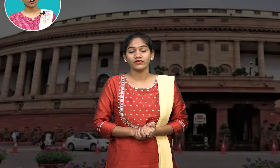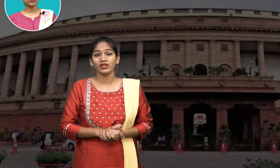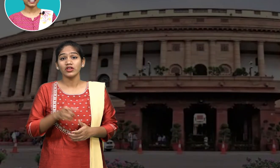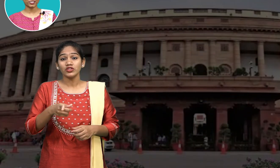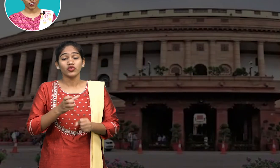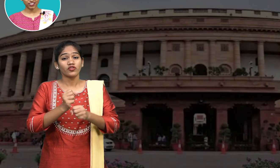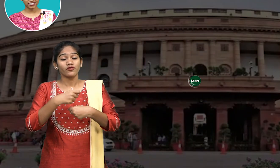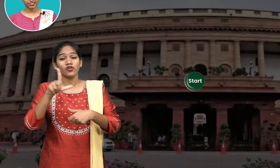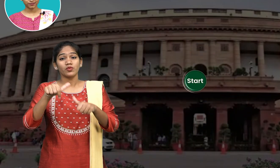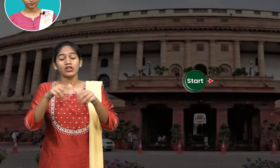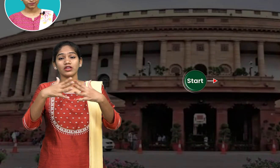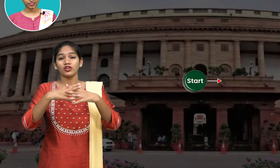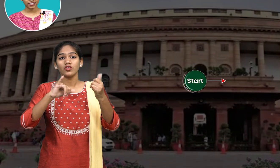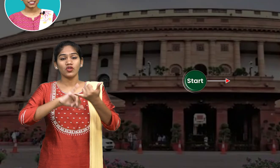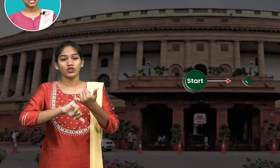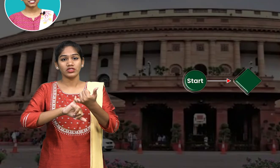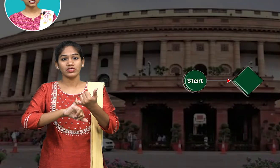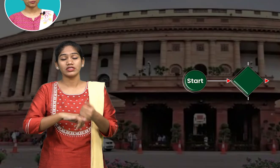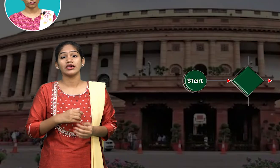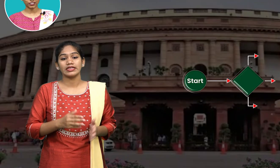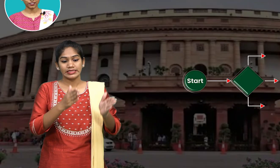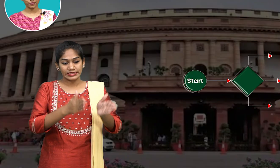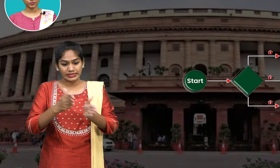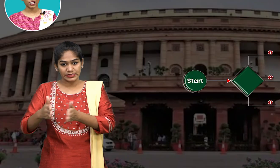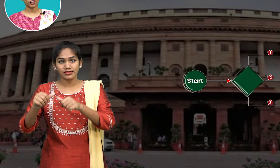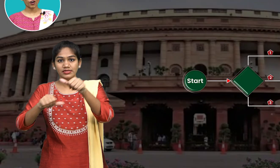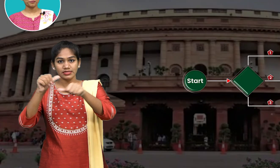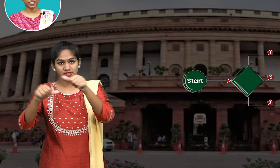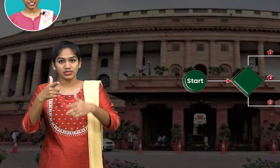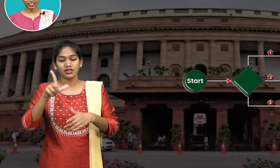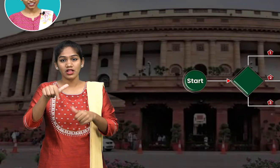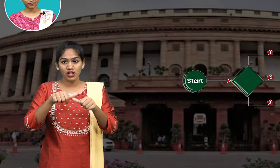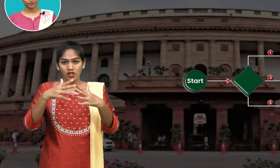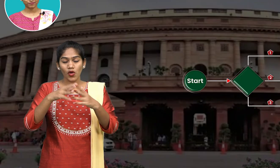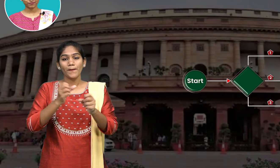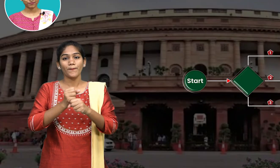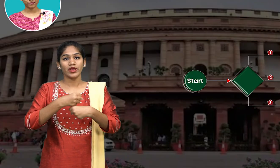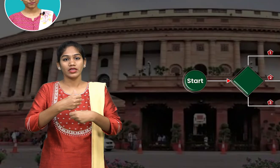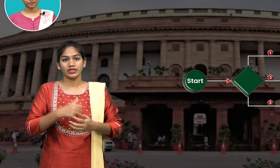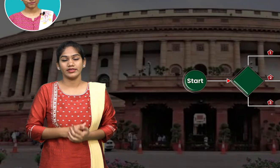To formulate laws, the system of the law-making